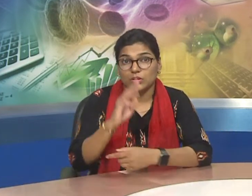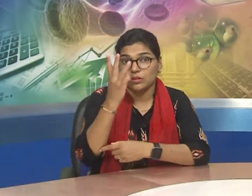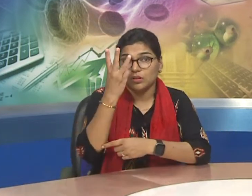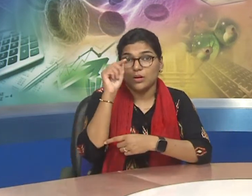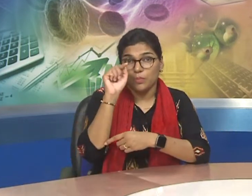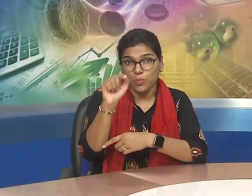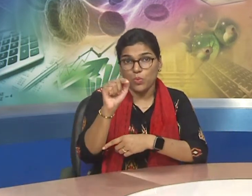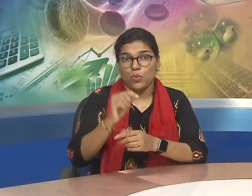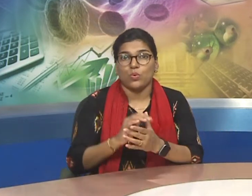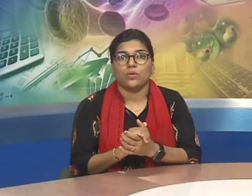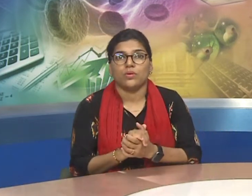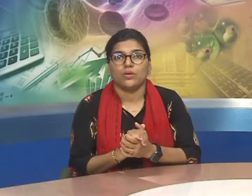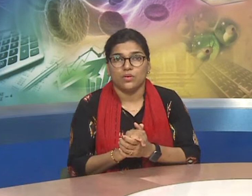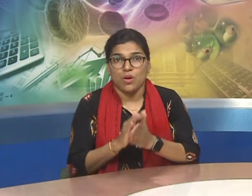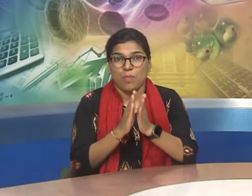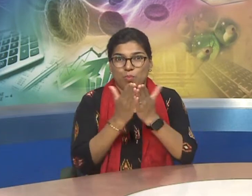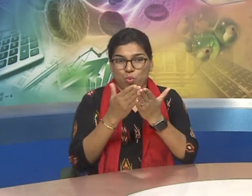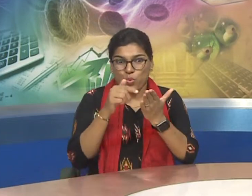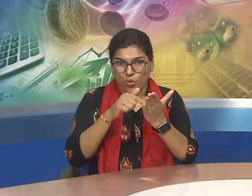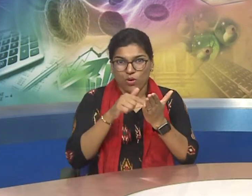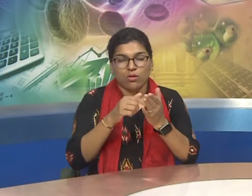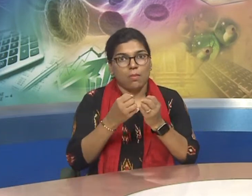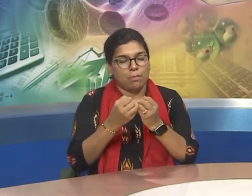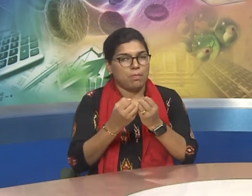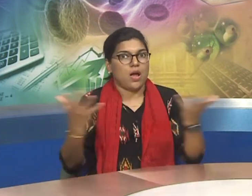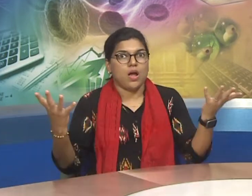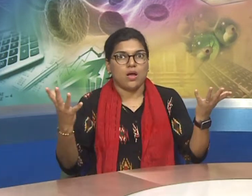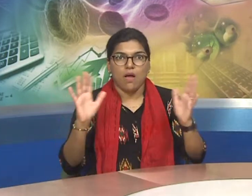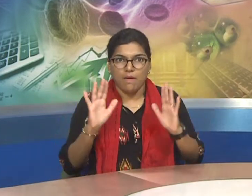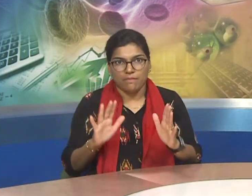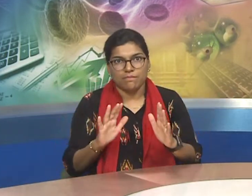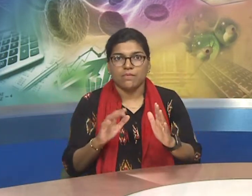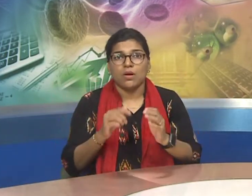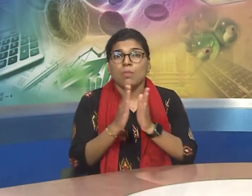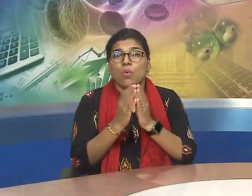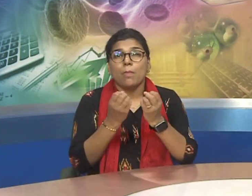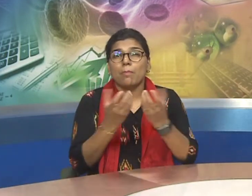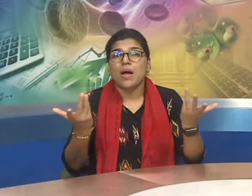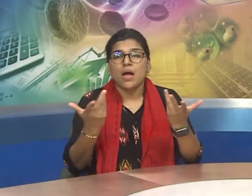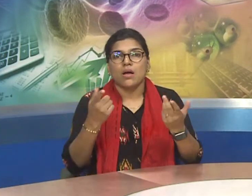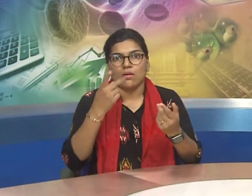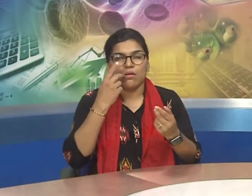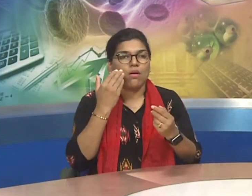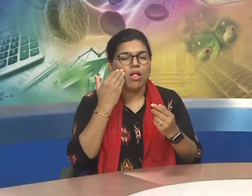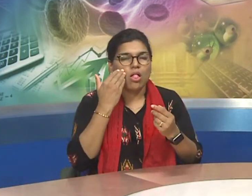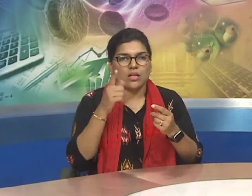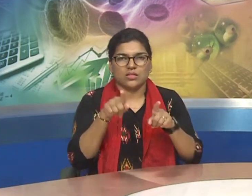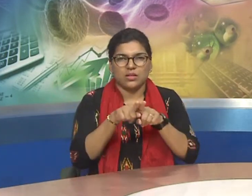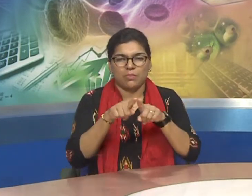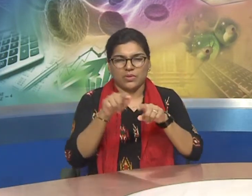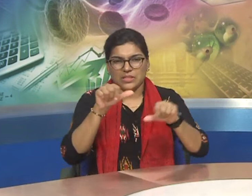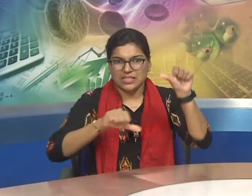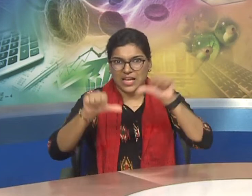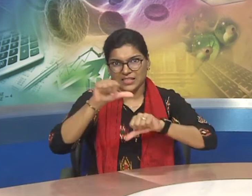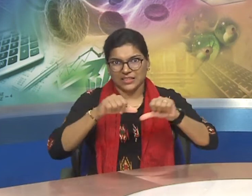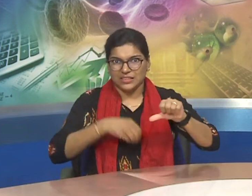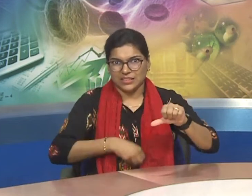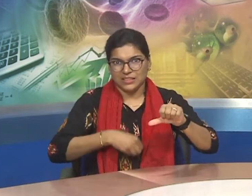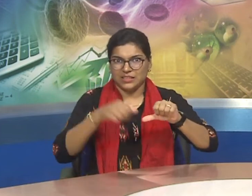person. Point number 3, book catalog lists bibliographic records in